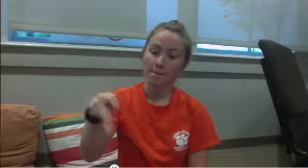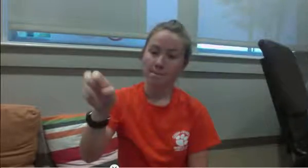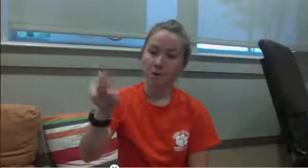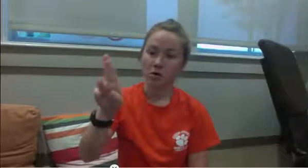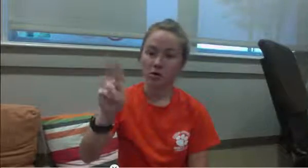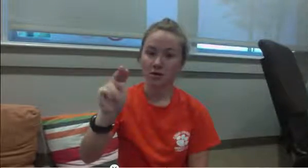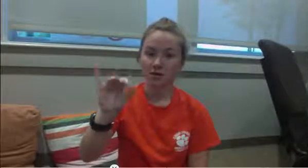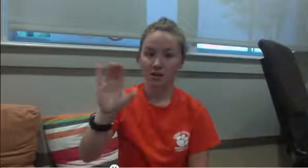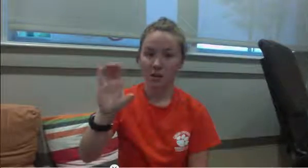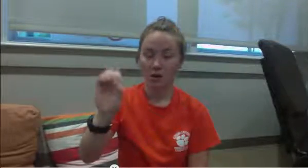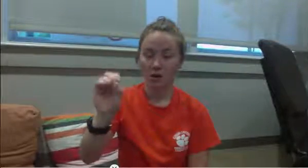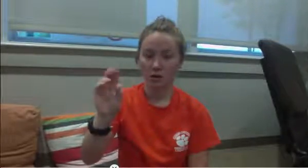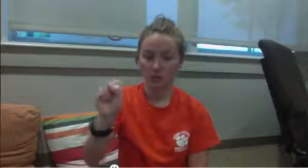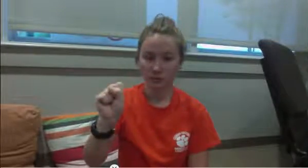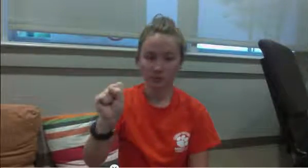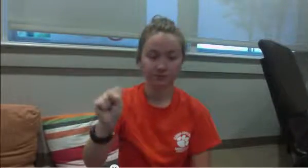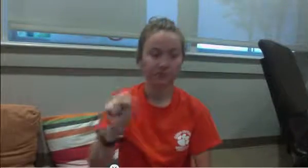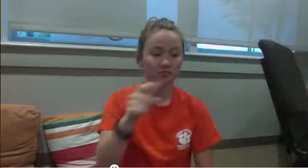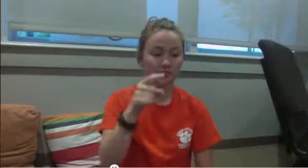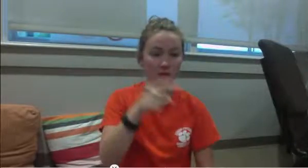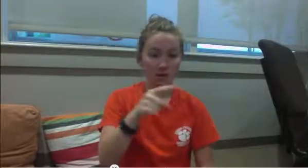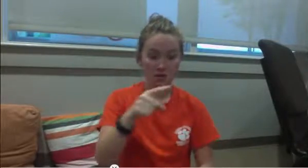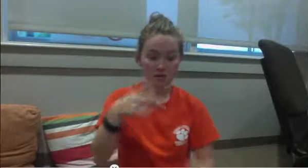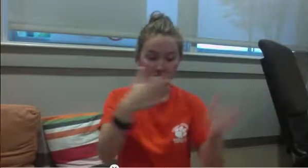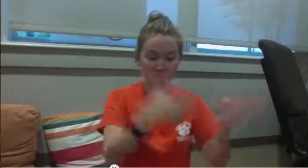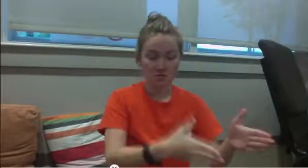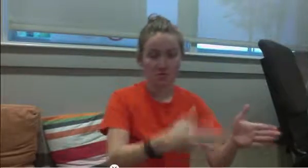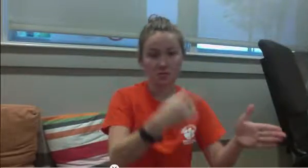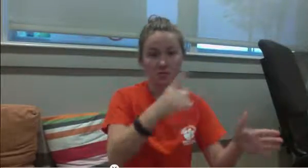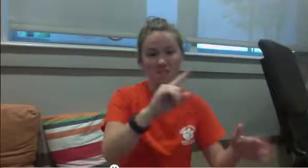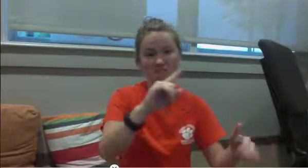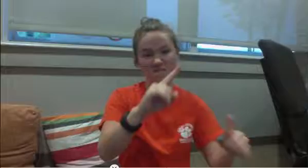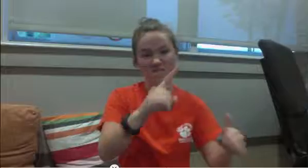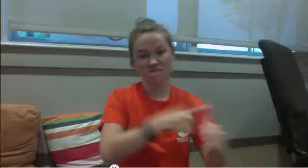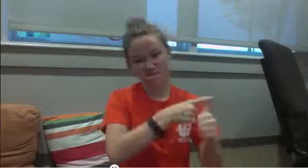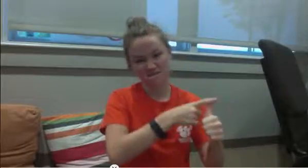understood, a person named Nicholas Copernicus